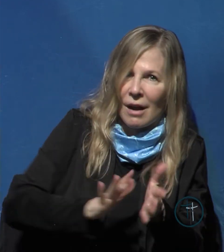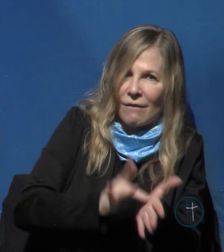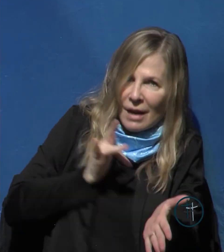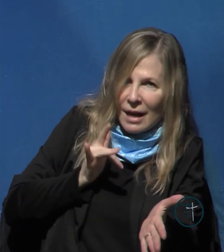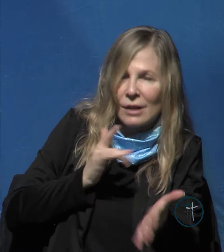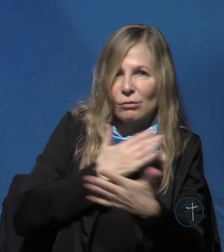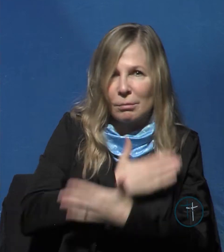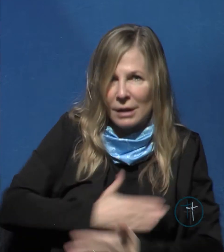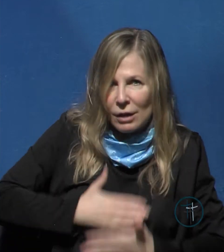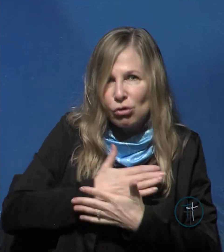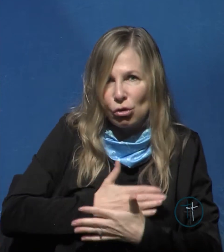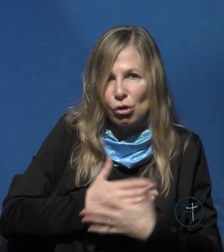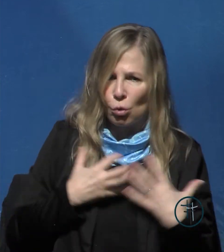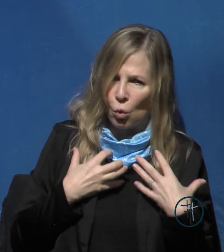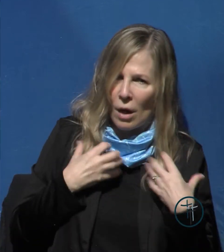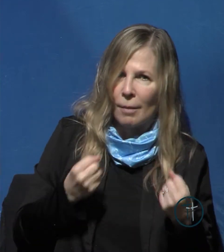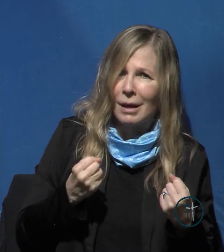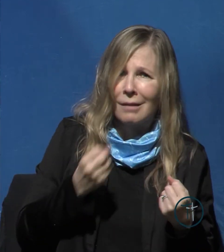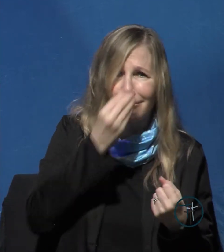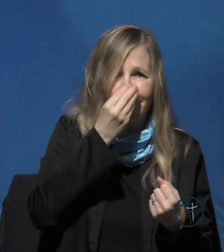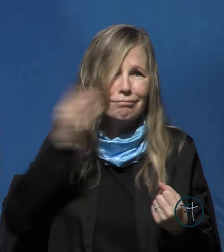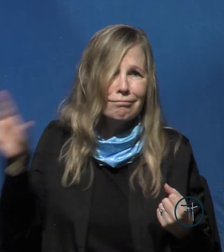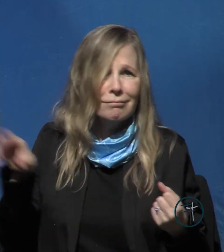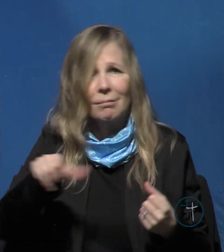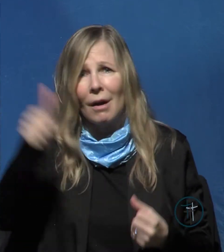or well-being without regard for others.